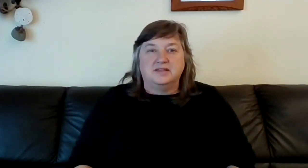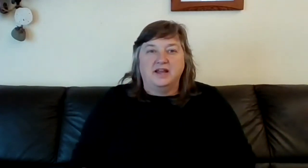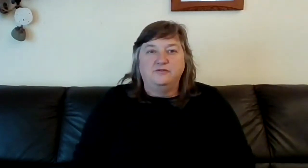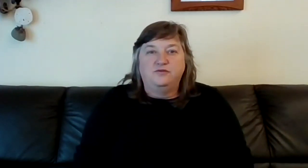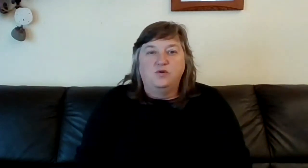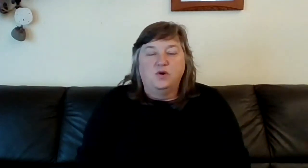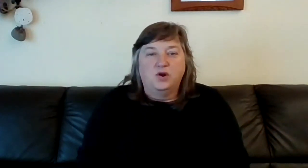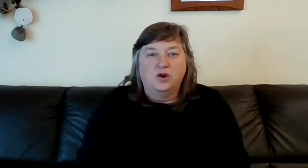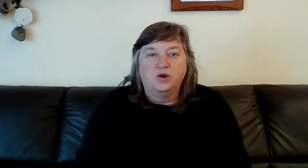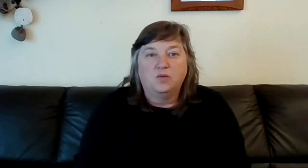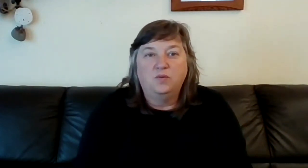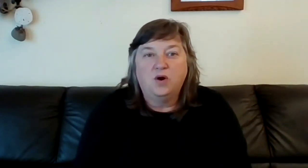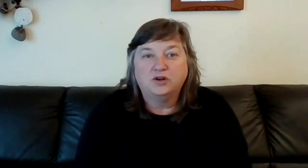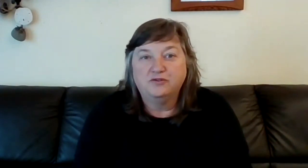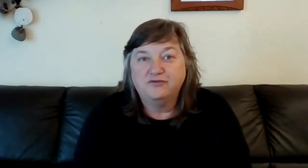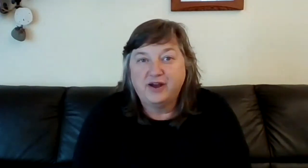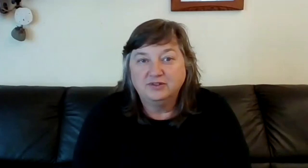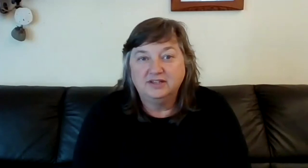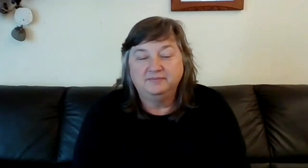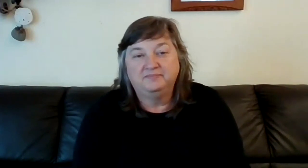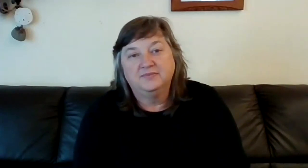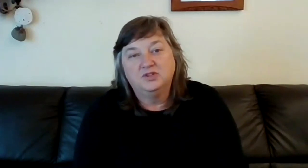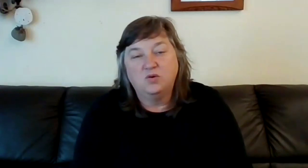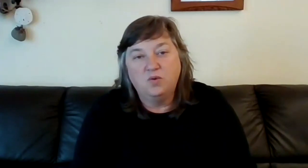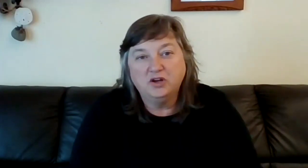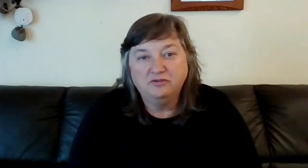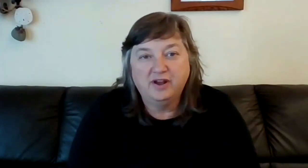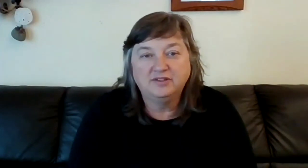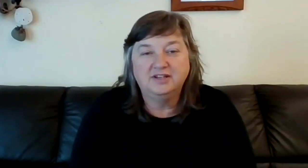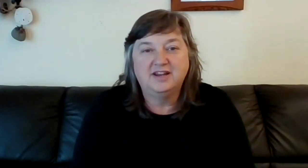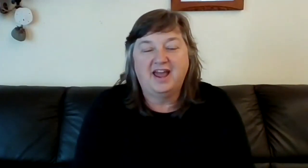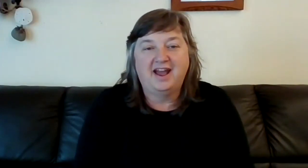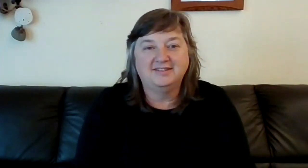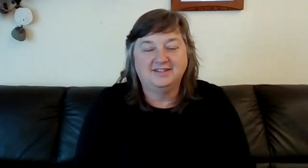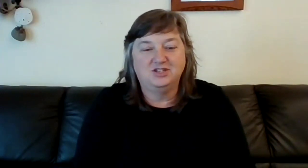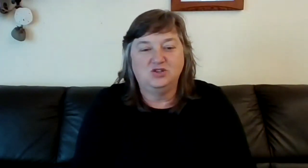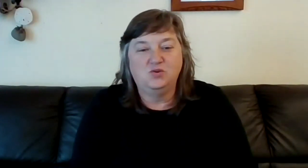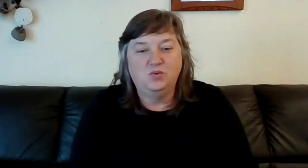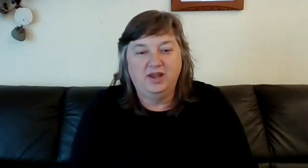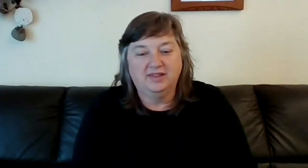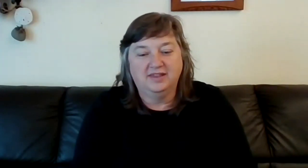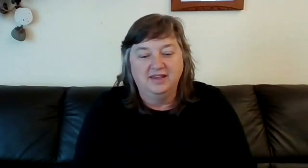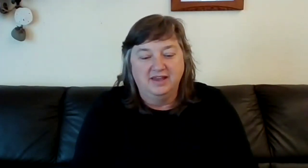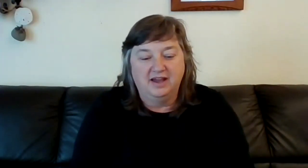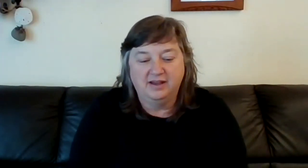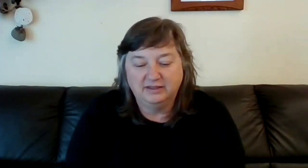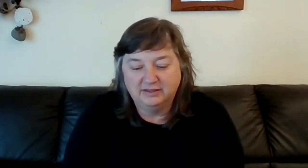sign for water fountain. So water fountain has to do with, it's